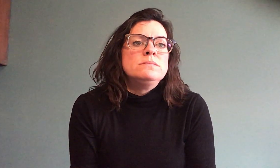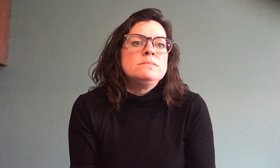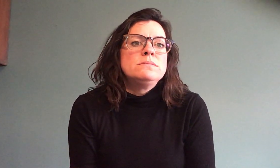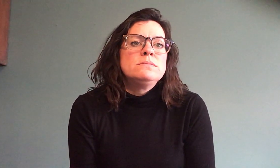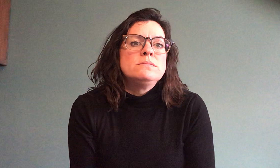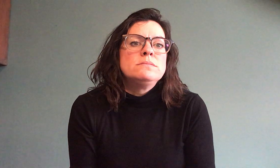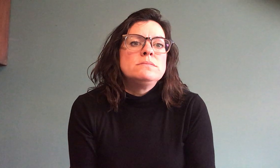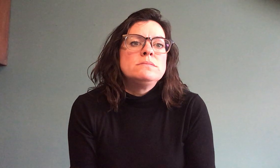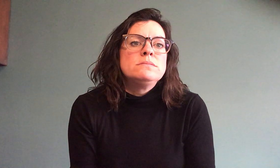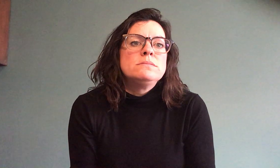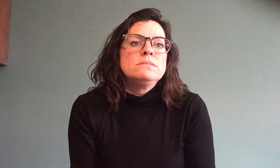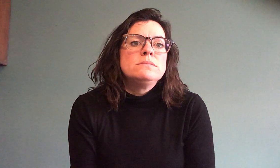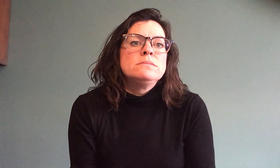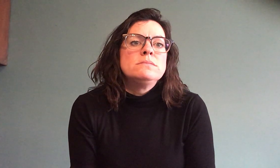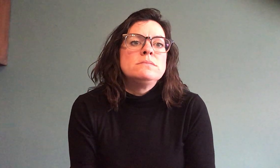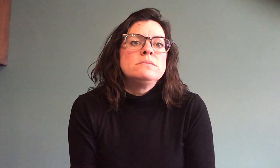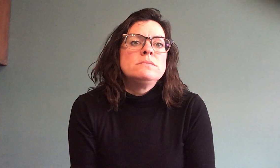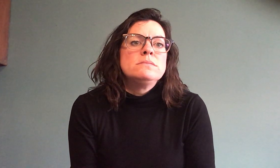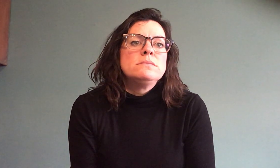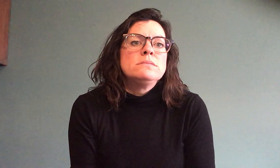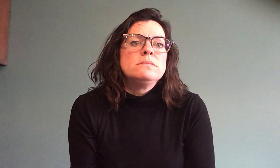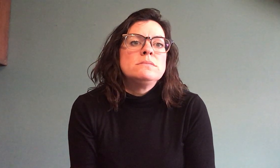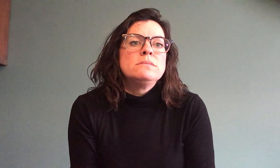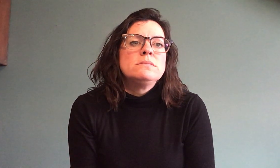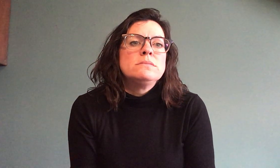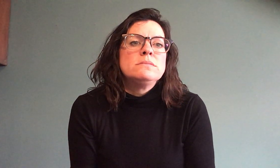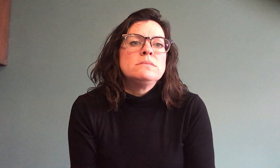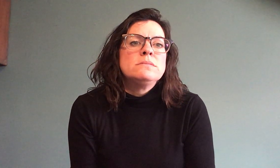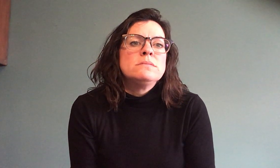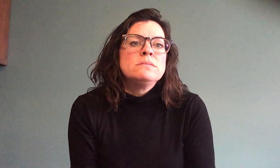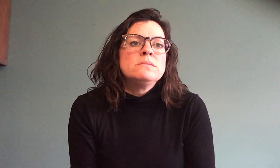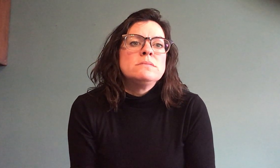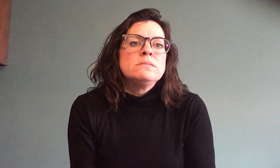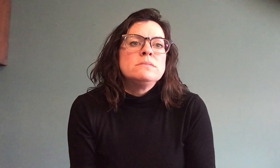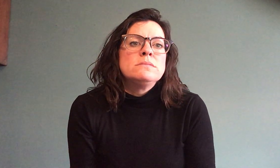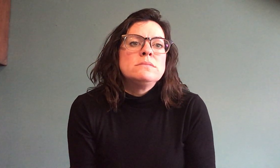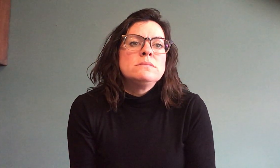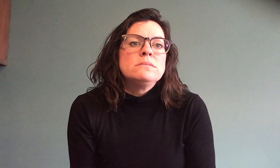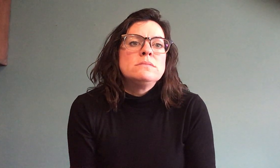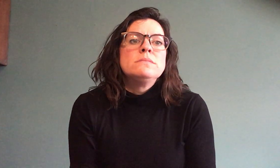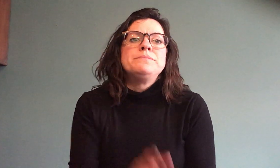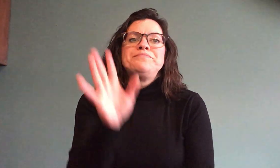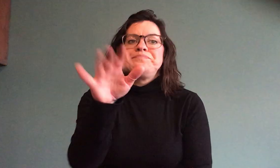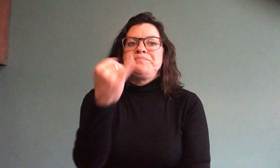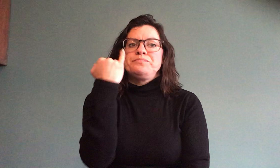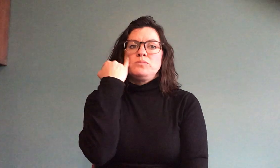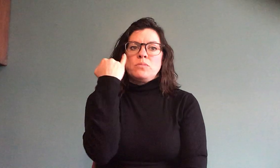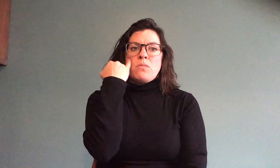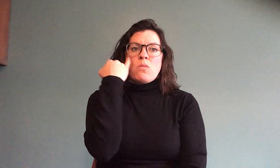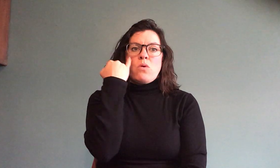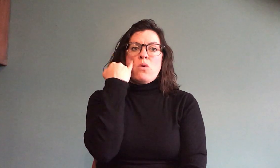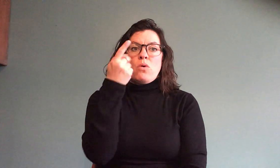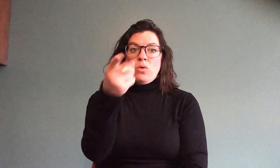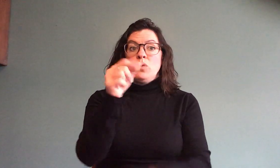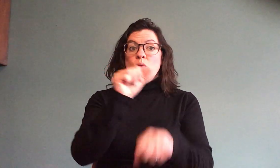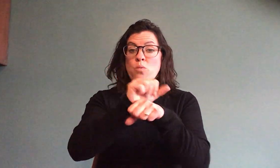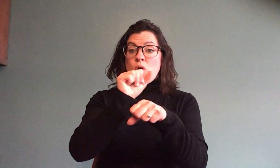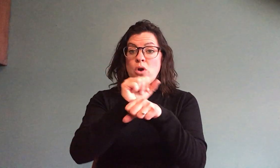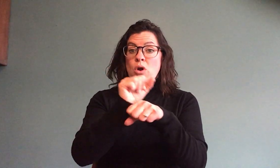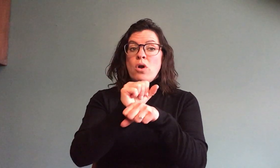okay, and a crane is lifting material onto a roof? Okay, there's two